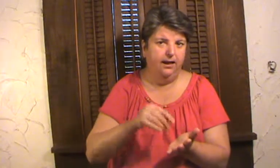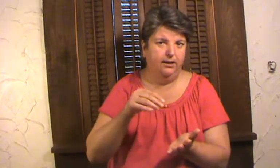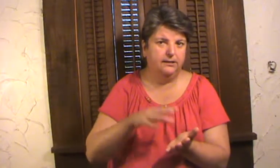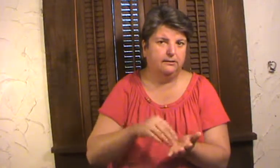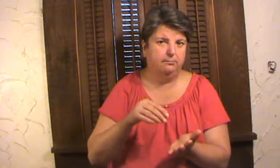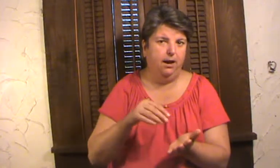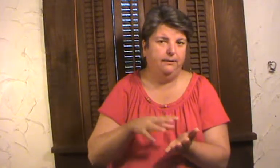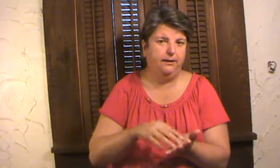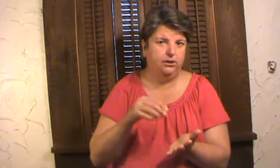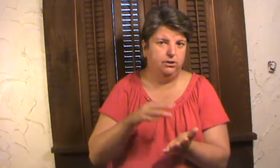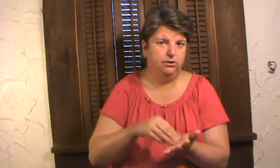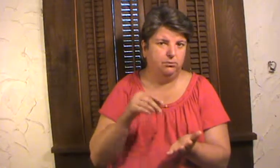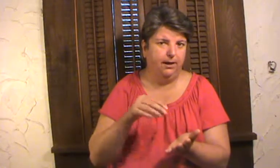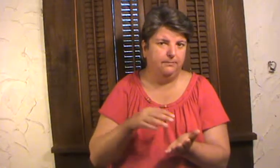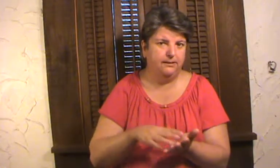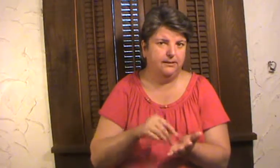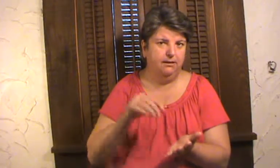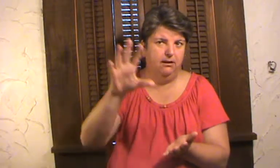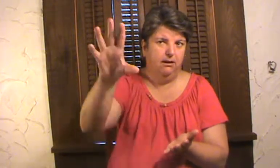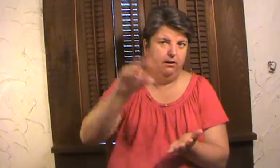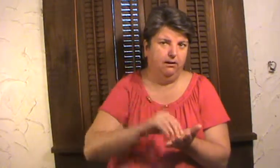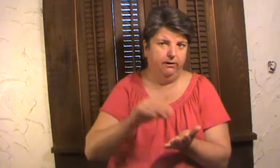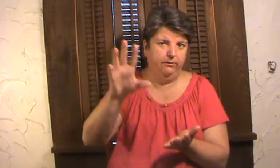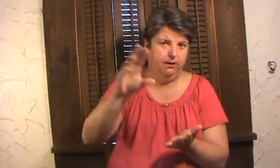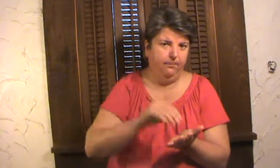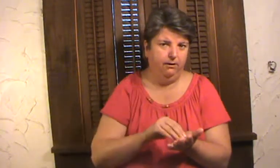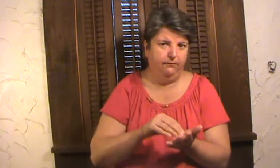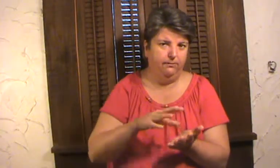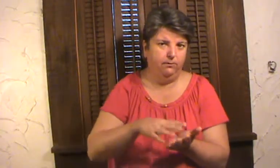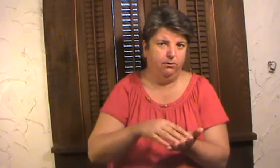it's probably like 2 swipes, or if you're copying off the board,